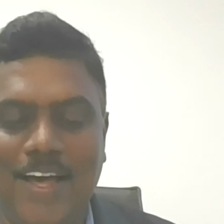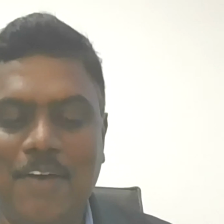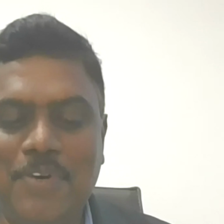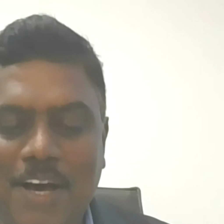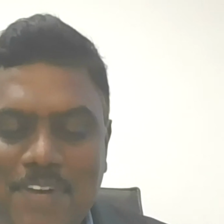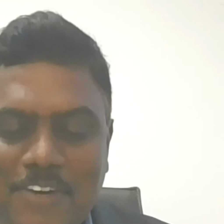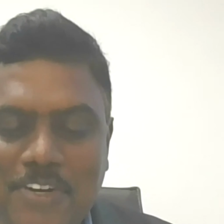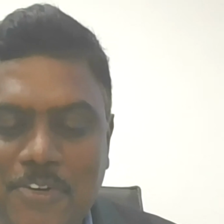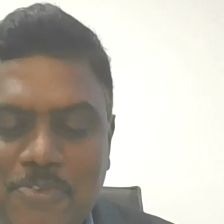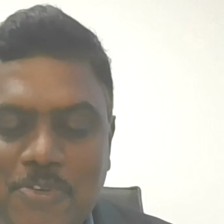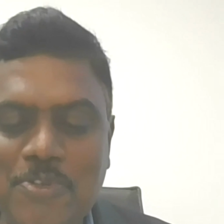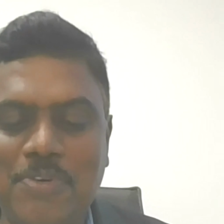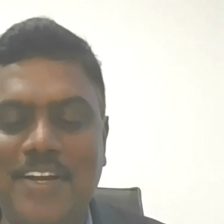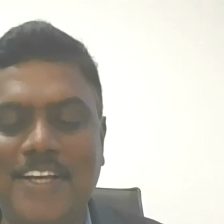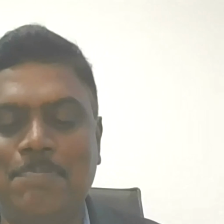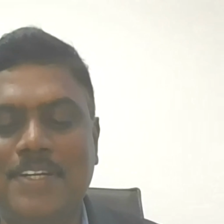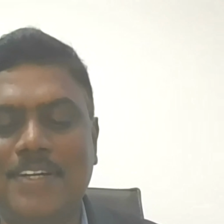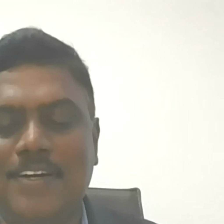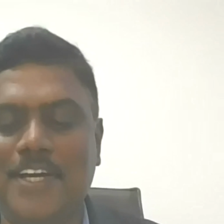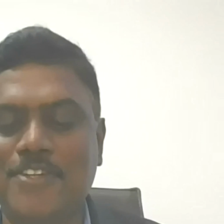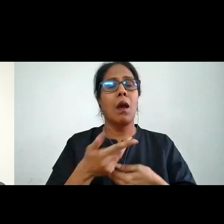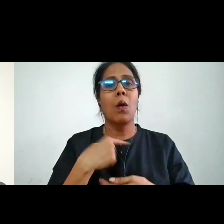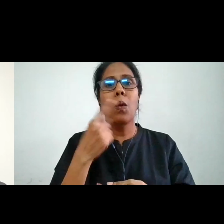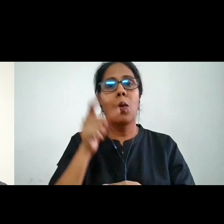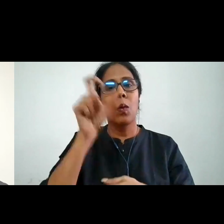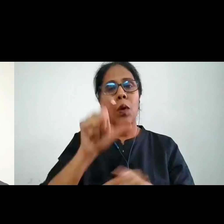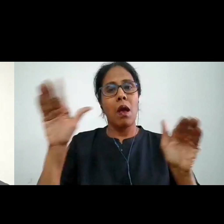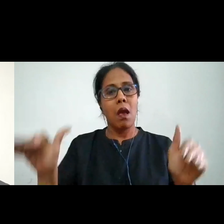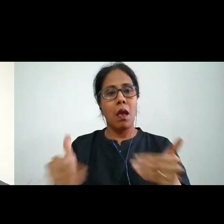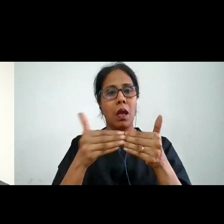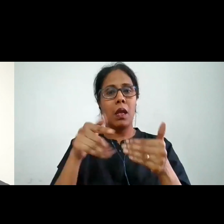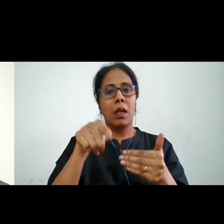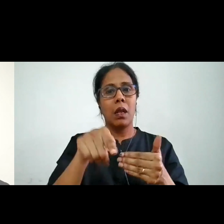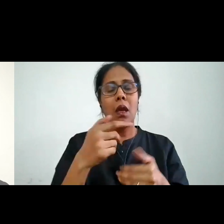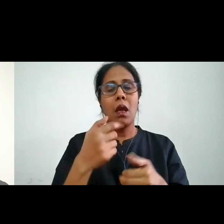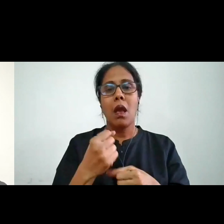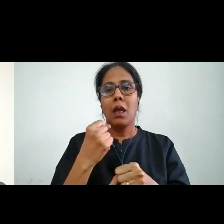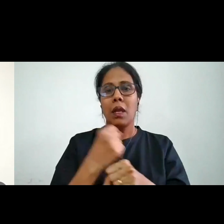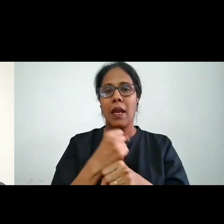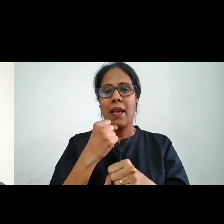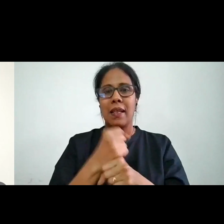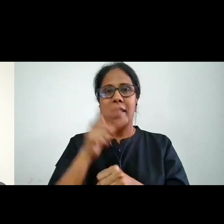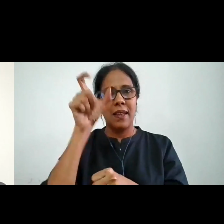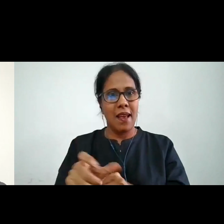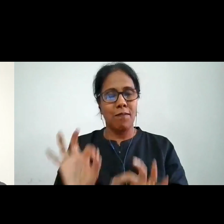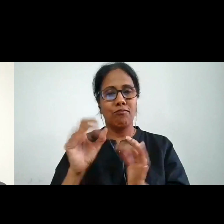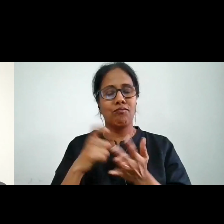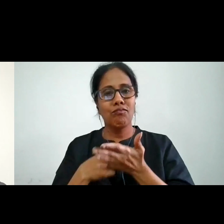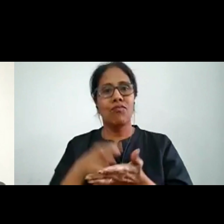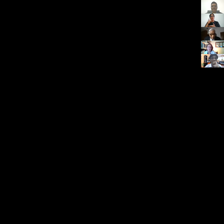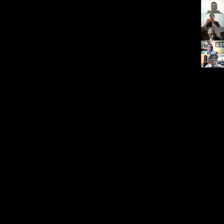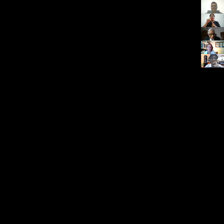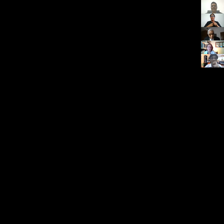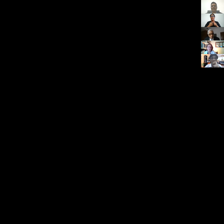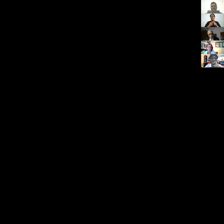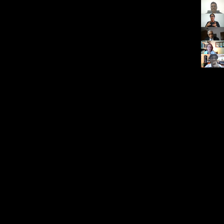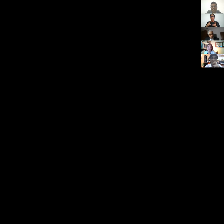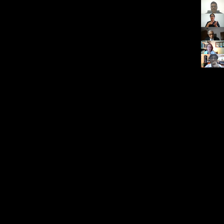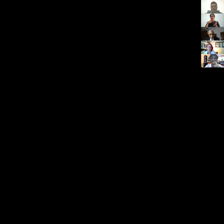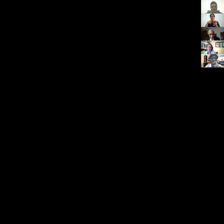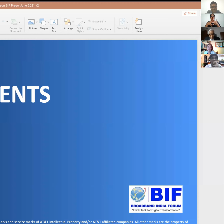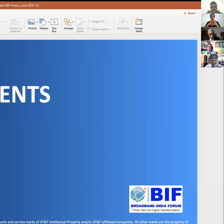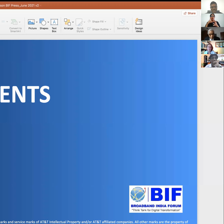I would now like to introduce you to our next speaker, our guest of honor, Mr. J.R. Wilson, Chairman, Wireless Broadband Alliance. Mr. J